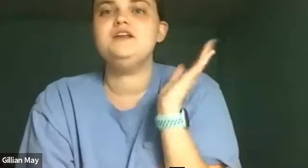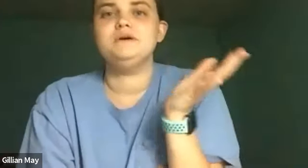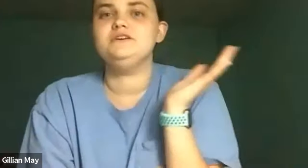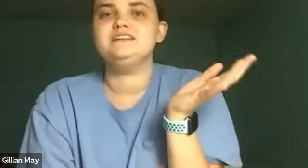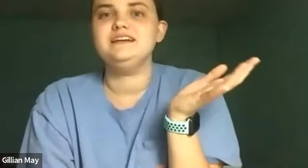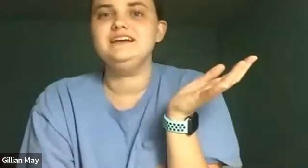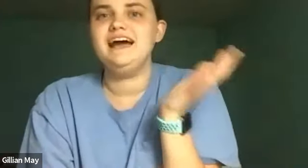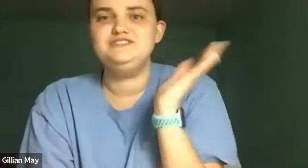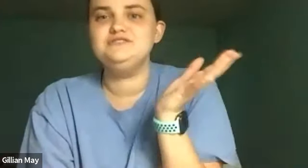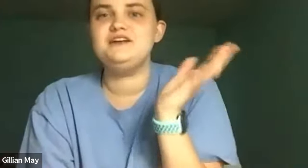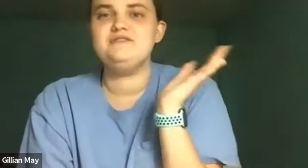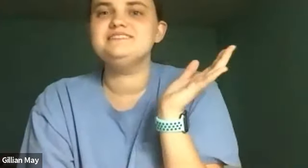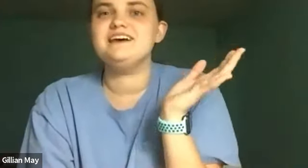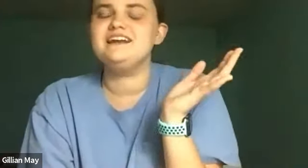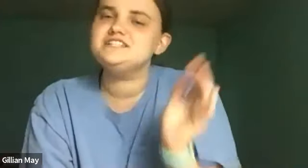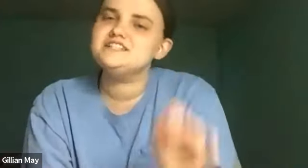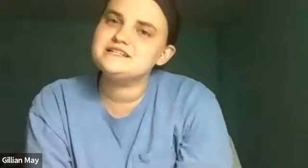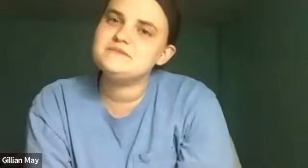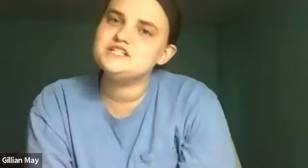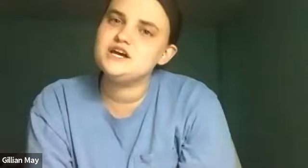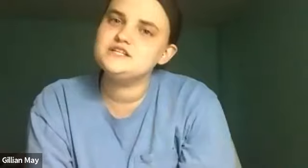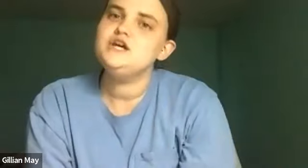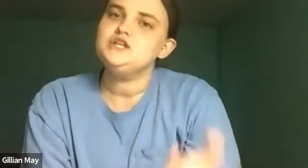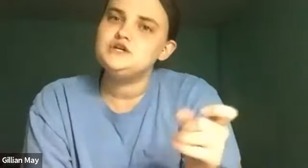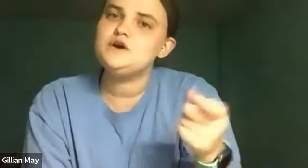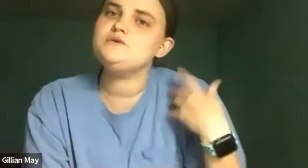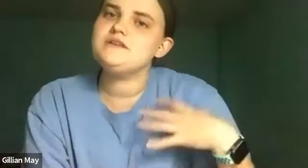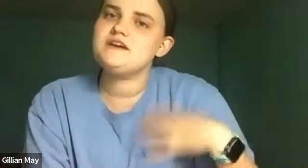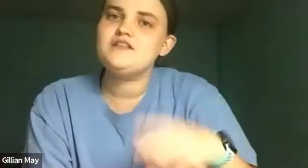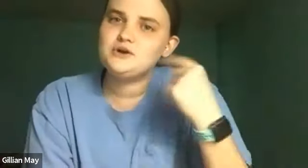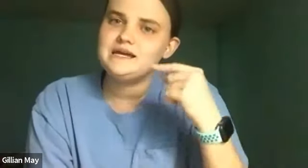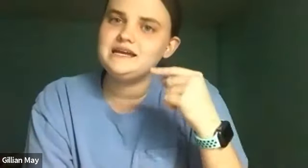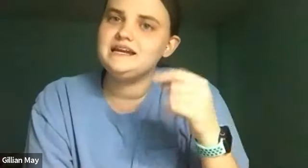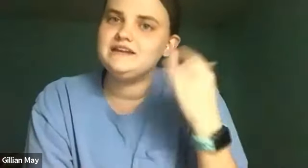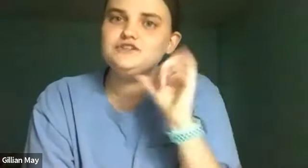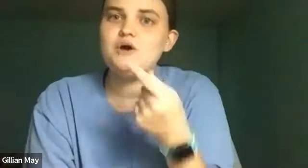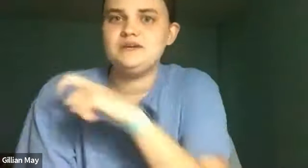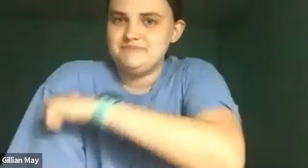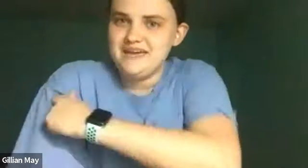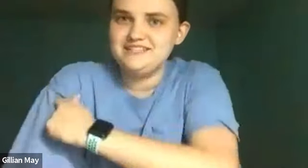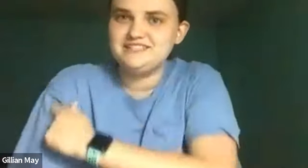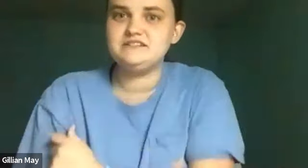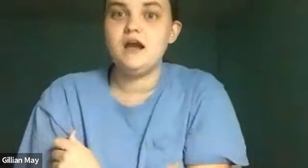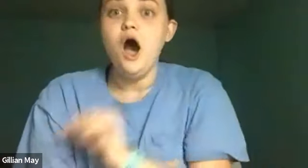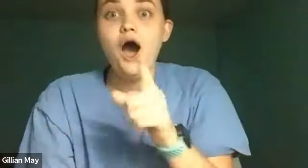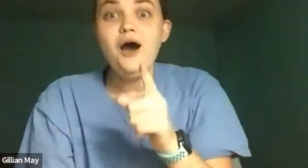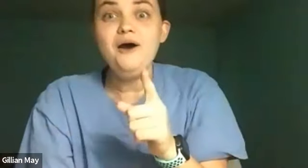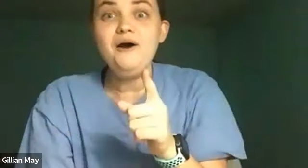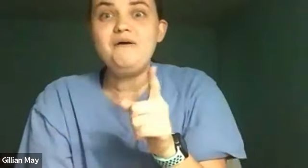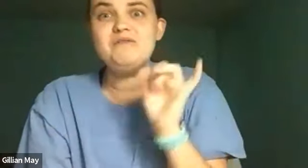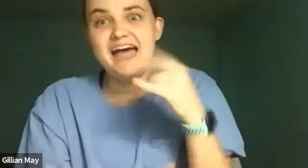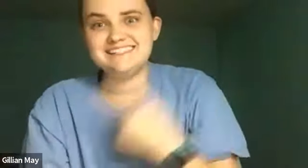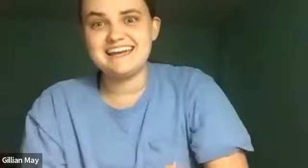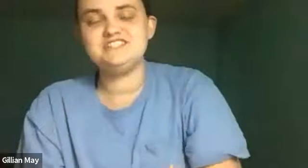know what you're saying. I do not know this sign. And she looked at me and she goes, you know, you wear the color green. If you don't, you get pinched. And I was like, oh, that day. She's